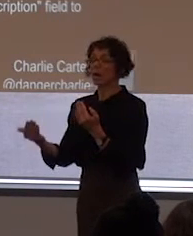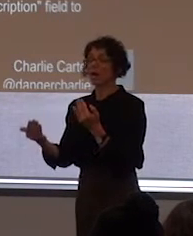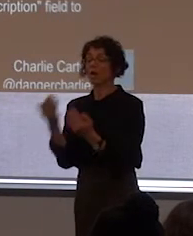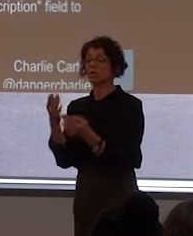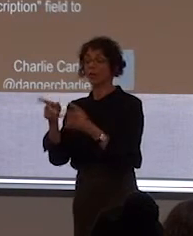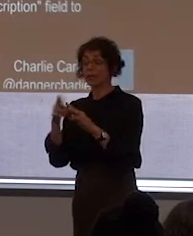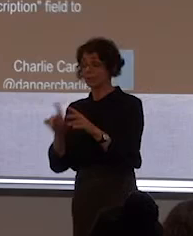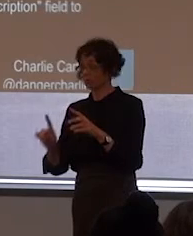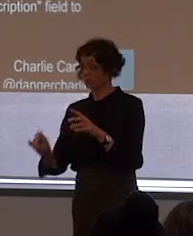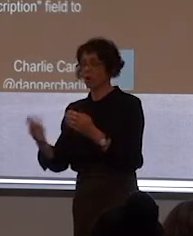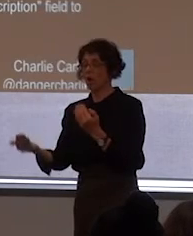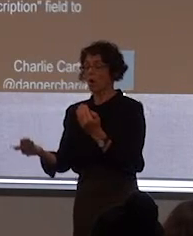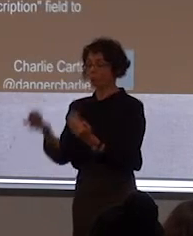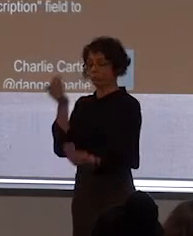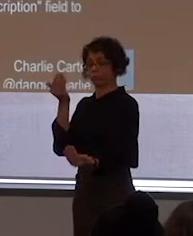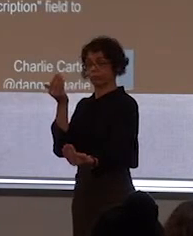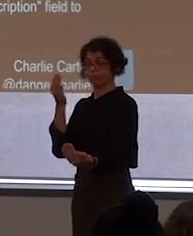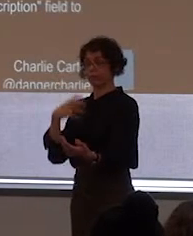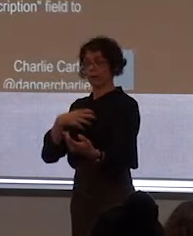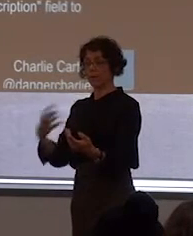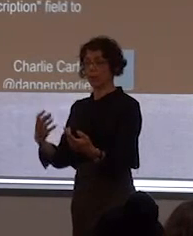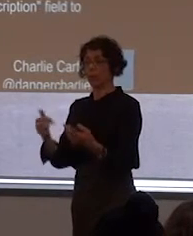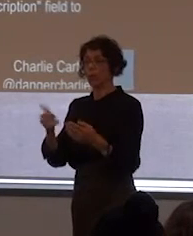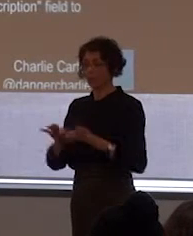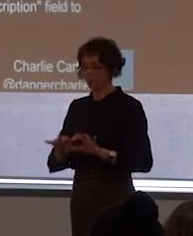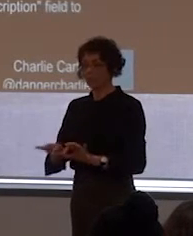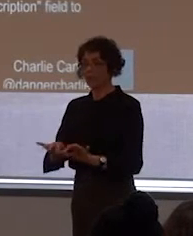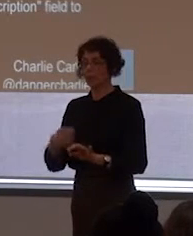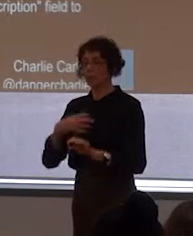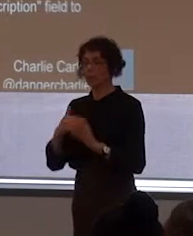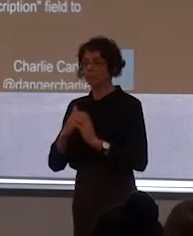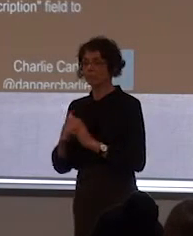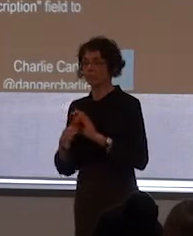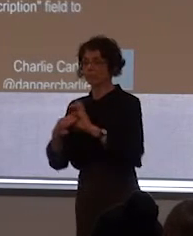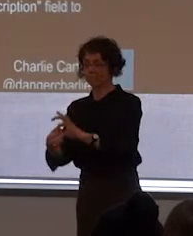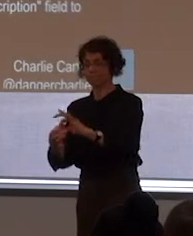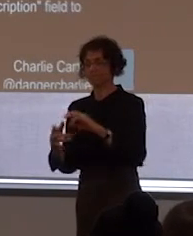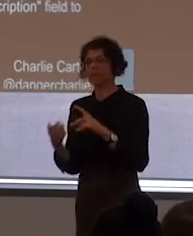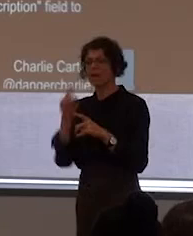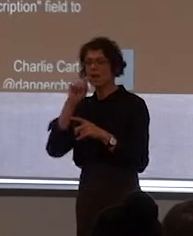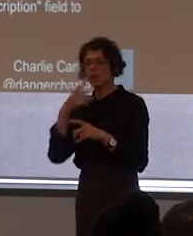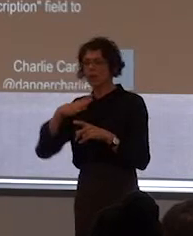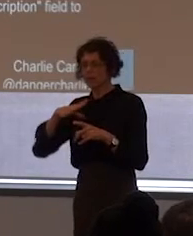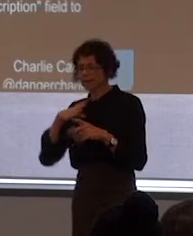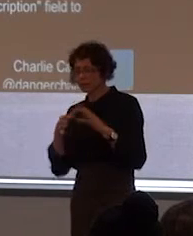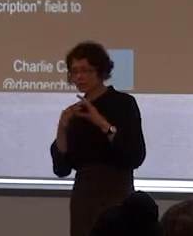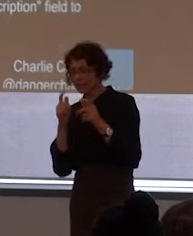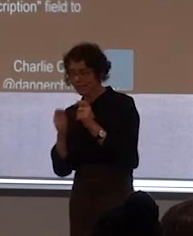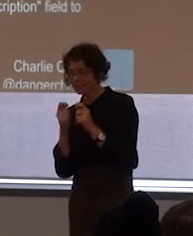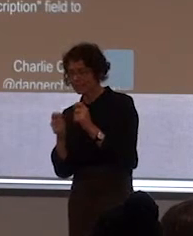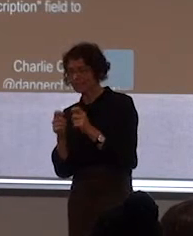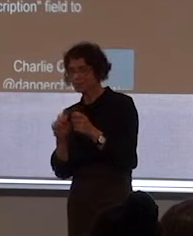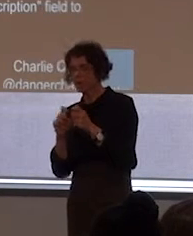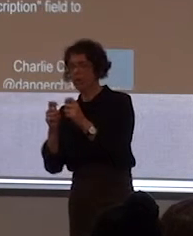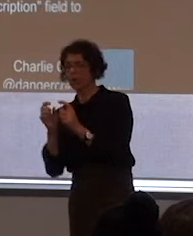button. It makes your site more keyboard friendly. Obviously, you'll need to do some testing to kind of tweak it yourself, but there are some